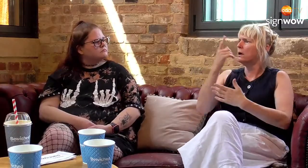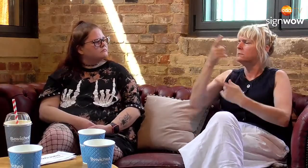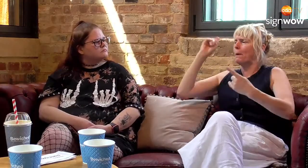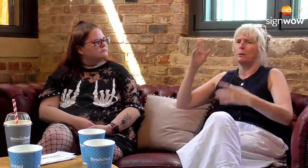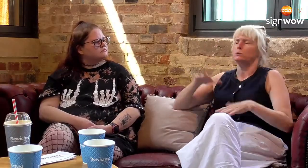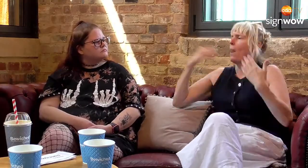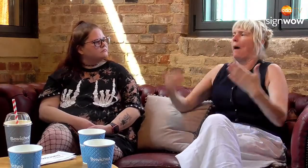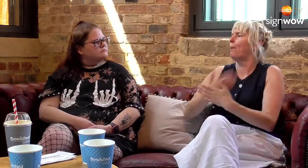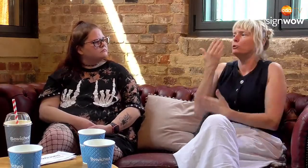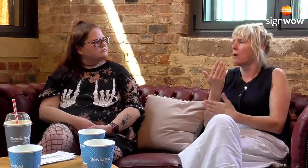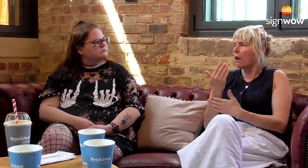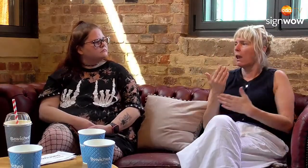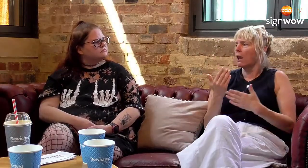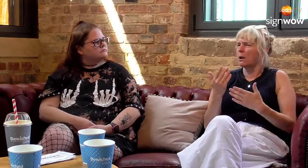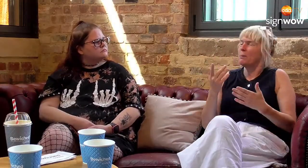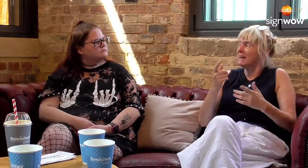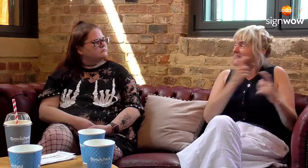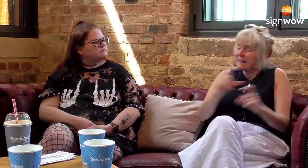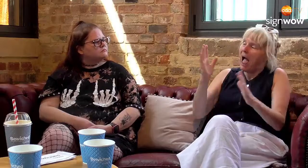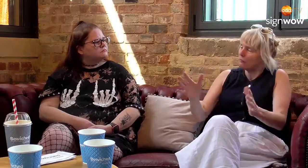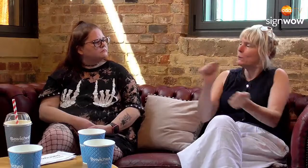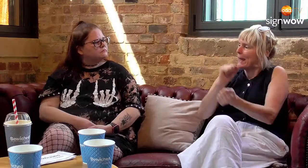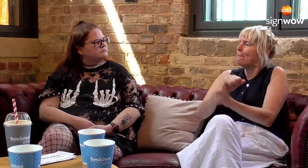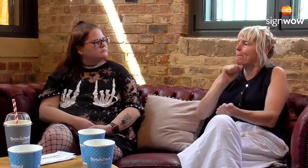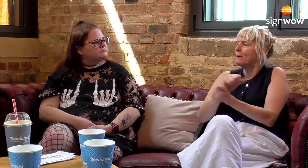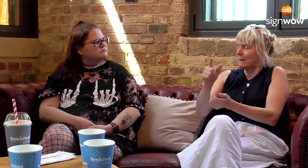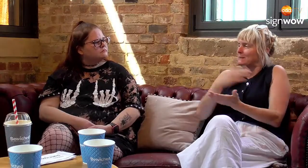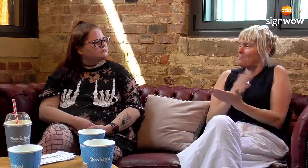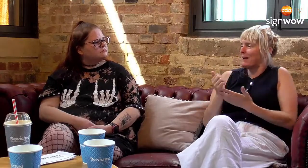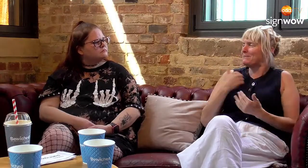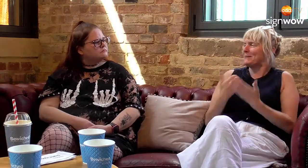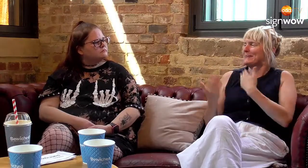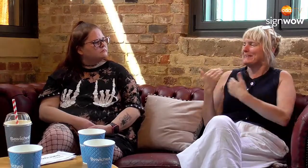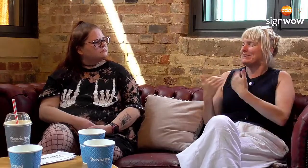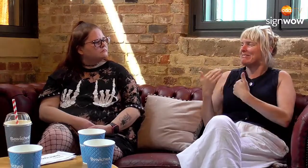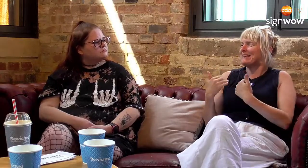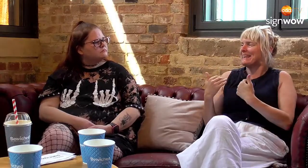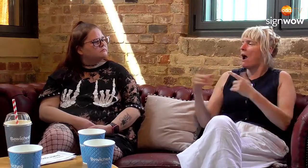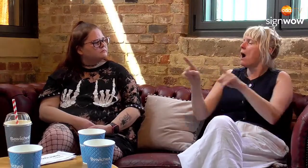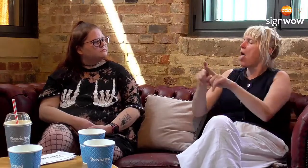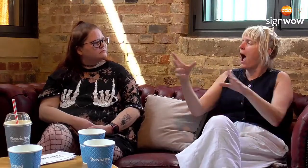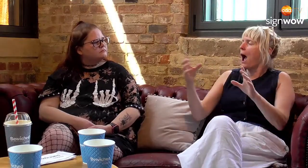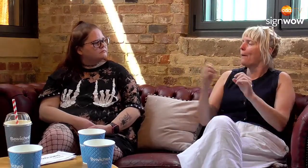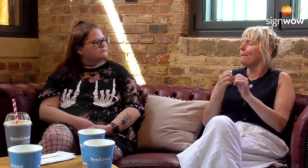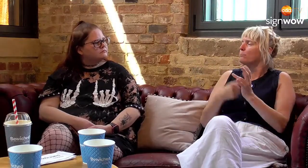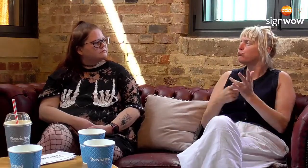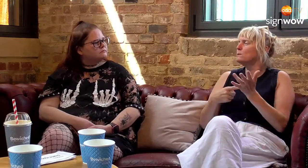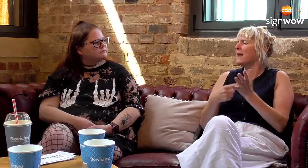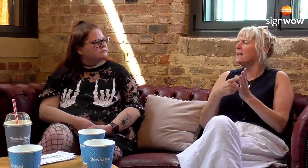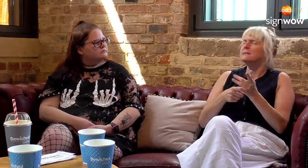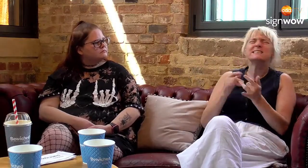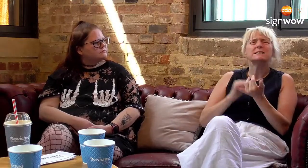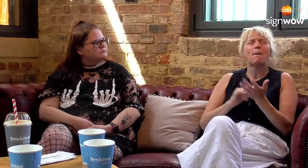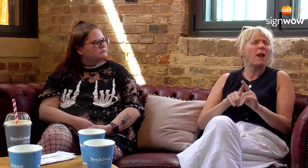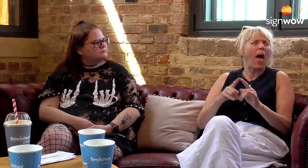with the kind of modern architects. You know, people wanted to kind of modernise everything, but for me, I just think, no, keep that part of history.